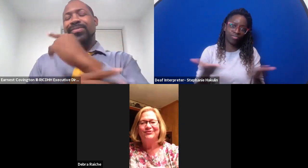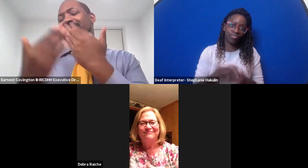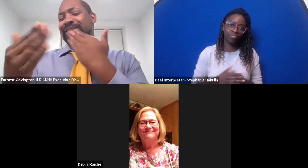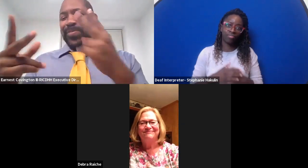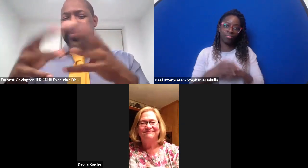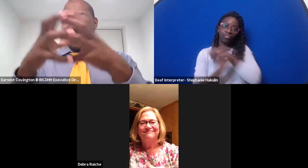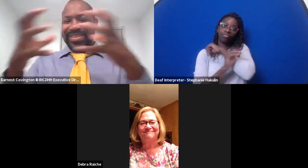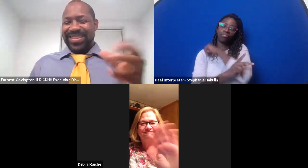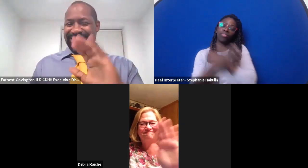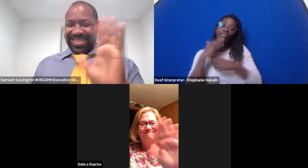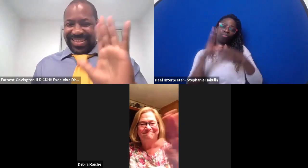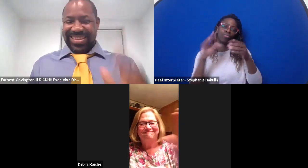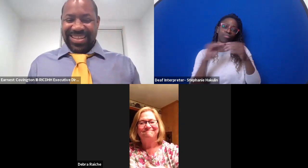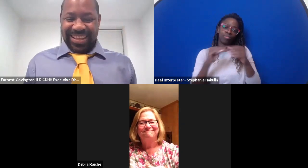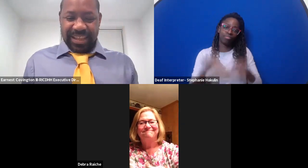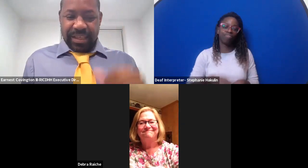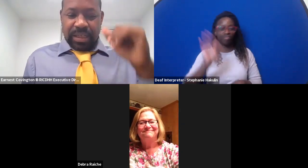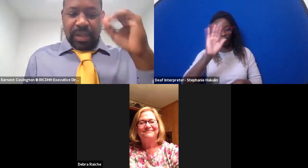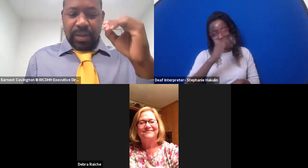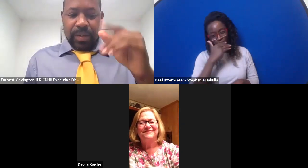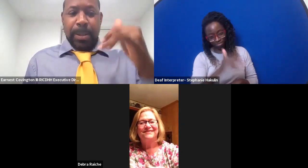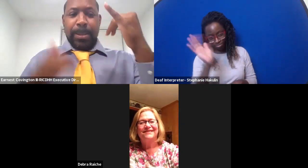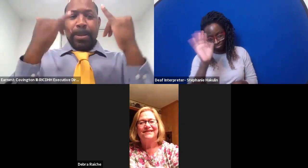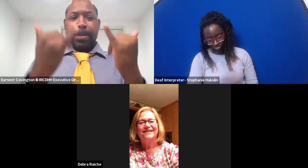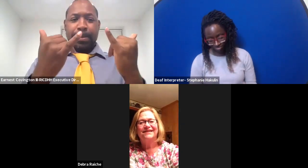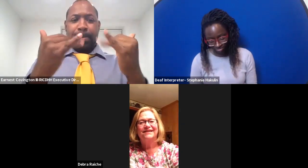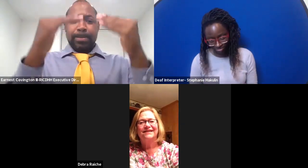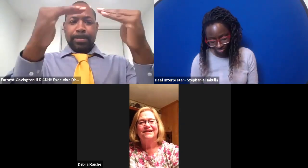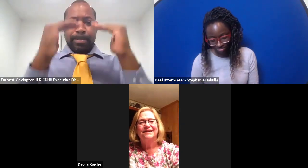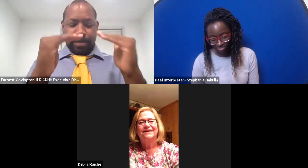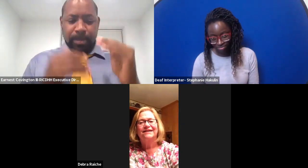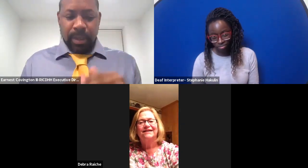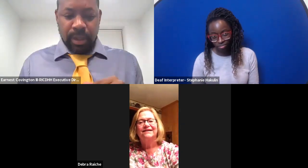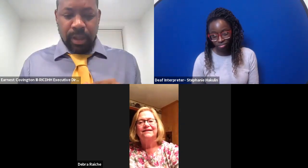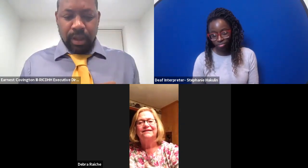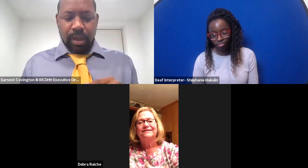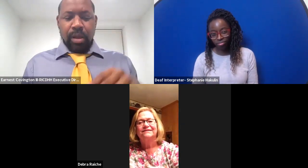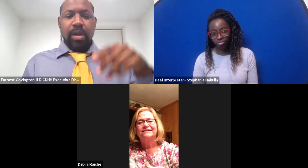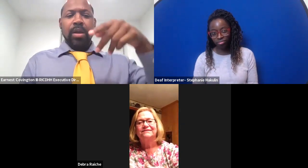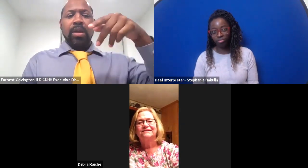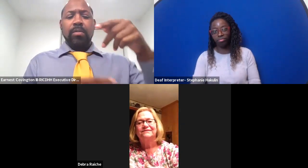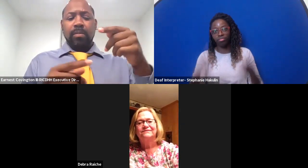raffle. And we enjoyed learning about Bridgemark as well. Thank you.